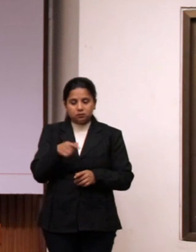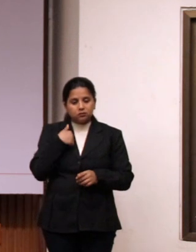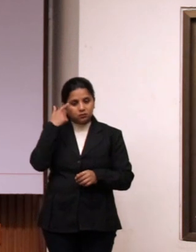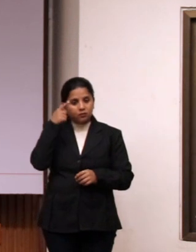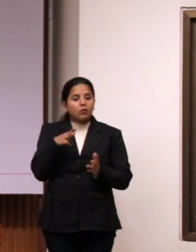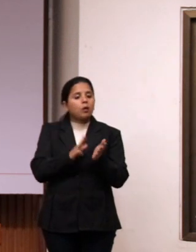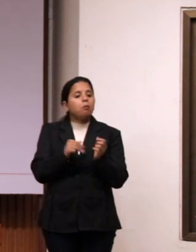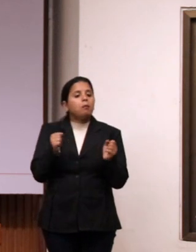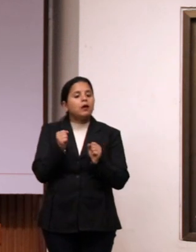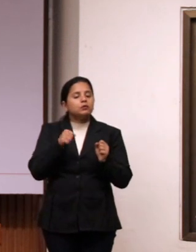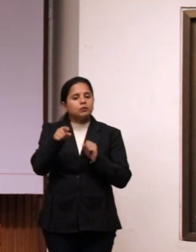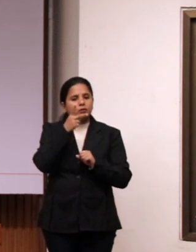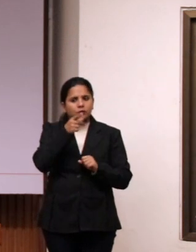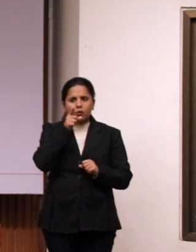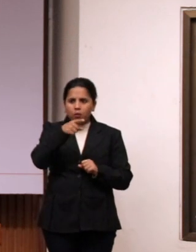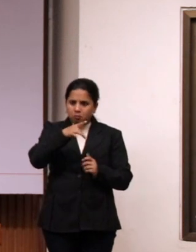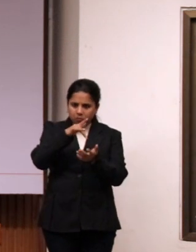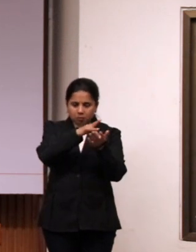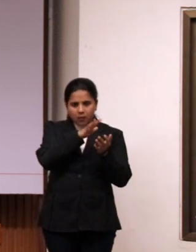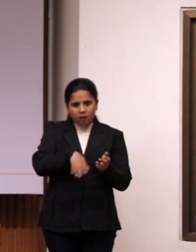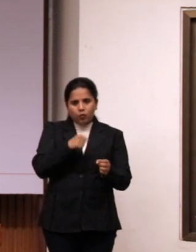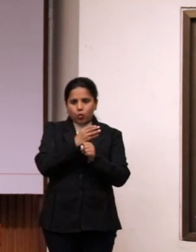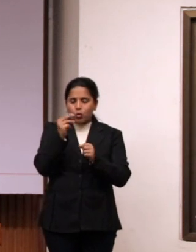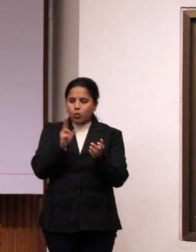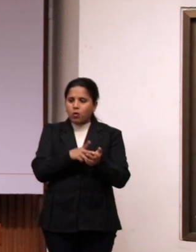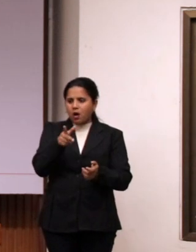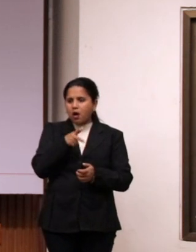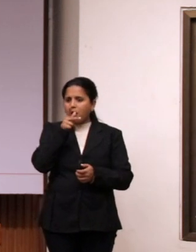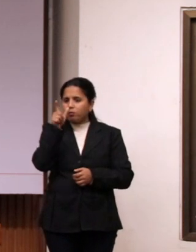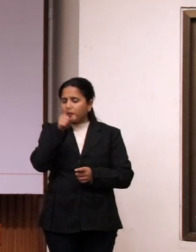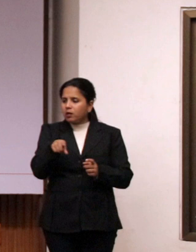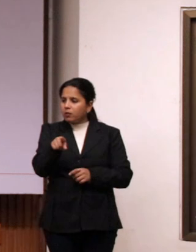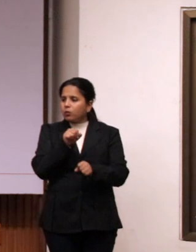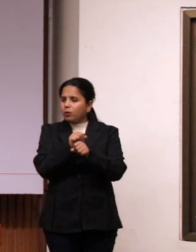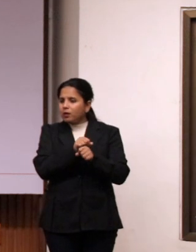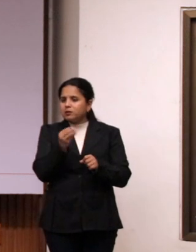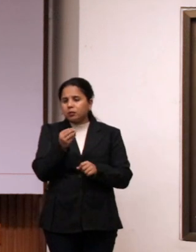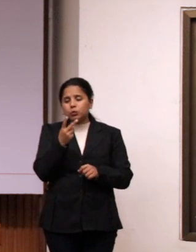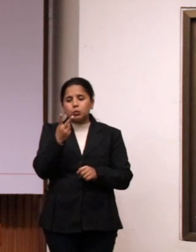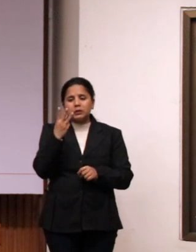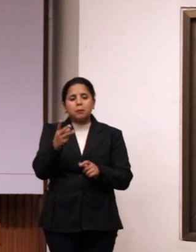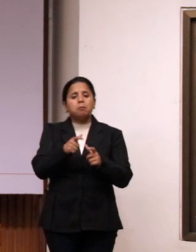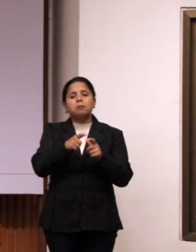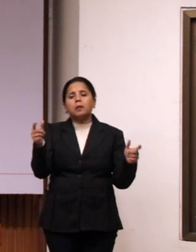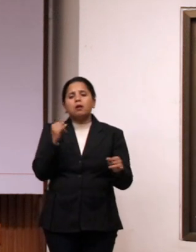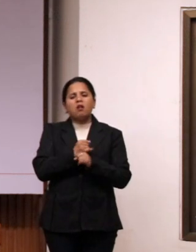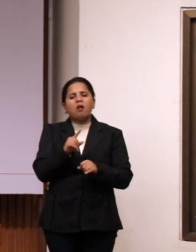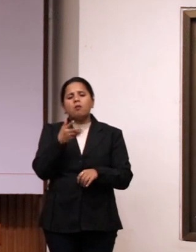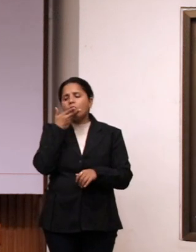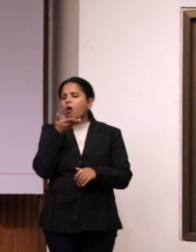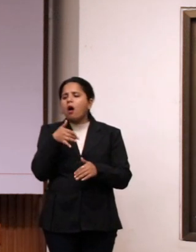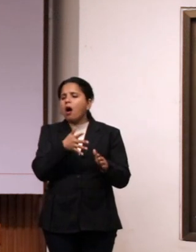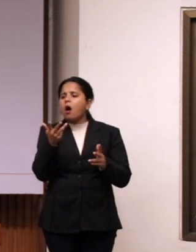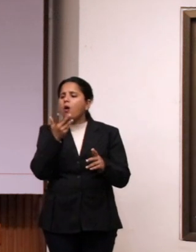Mussoorie and then you see Dehradun, and then you ask institute working there, two, three big institute, how much water they are